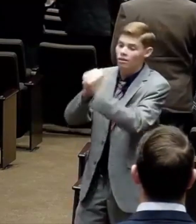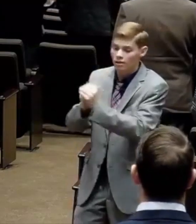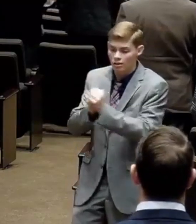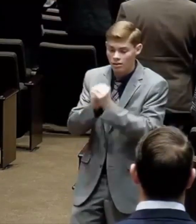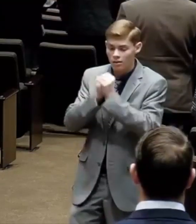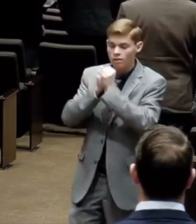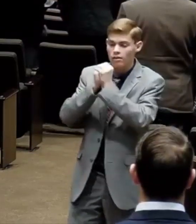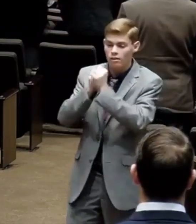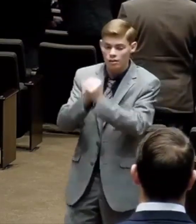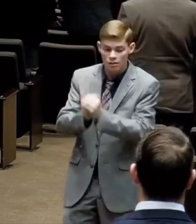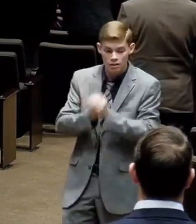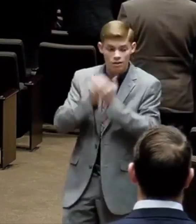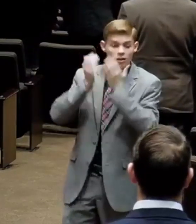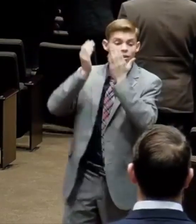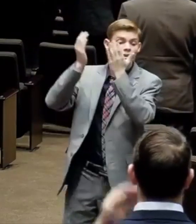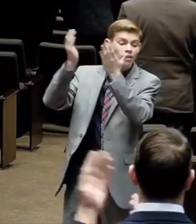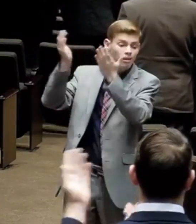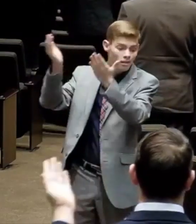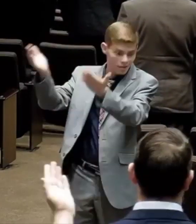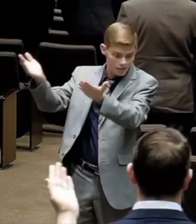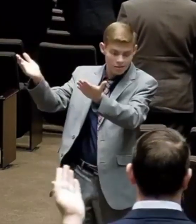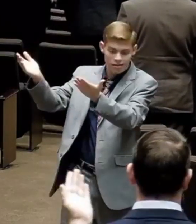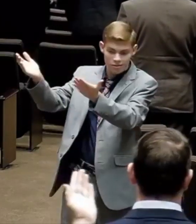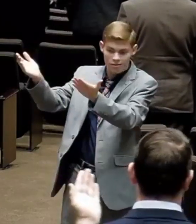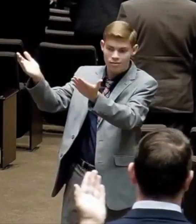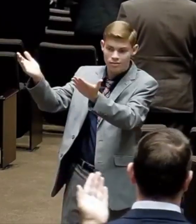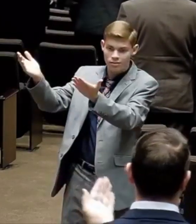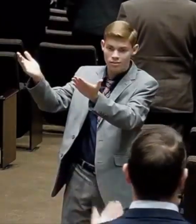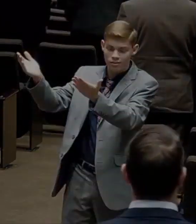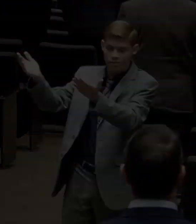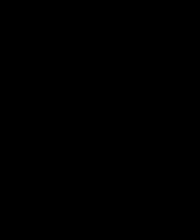Him. Amen.